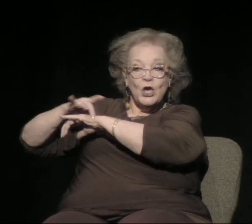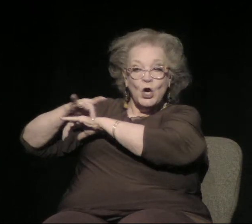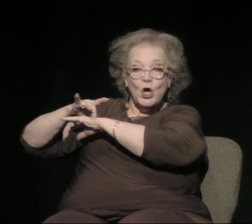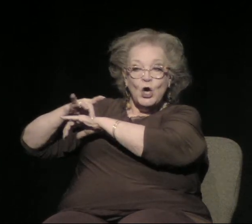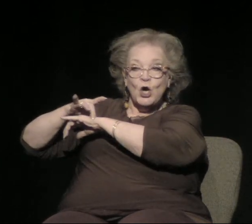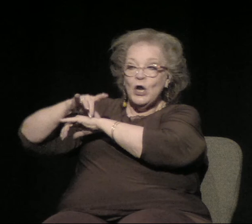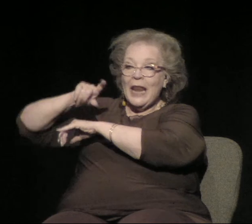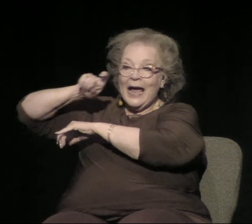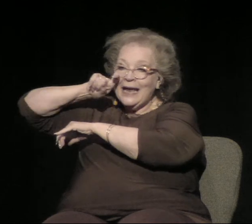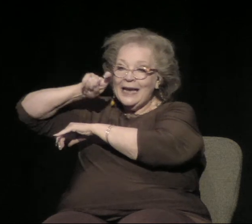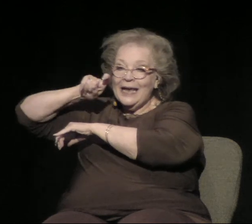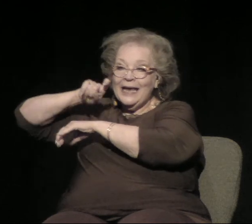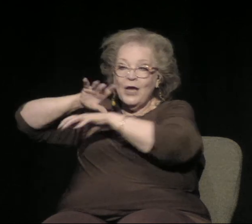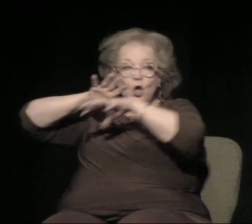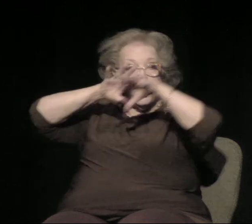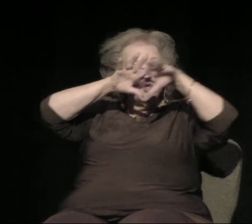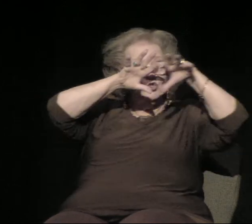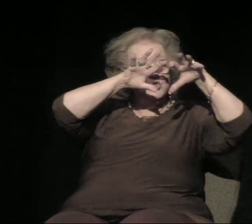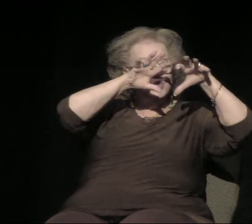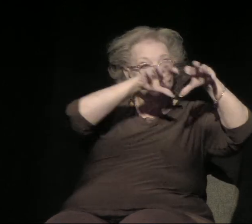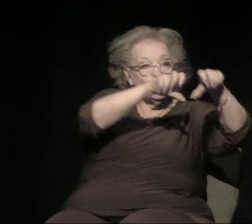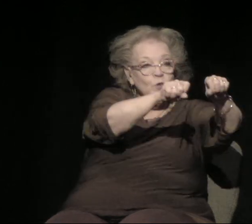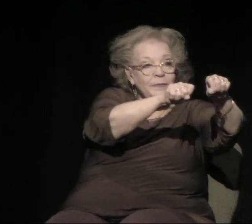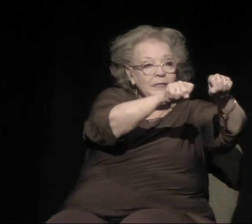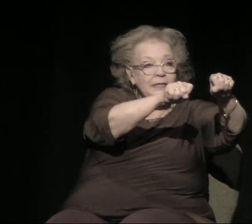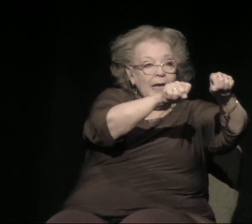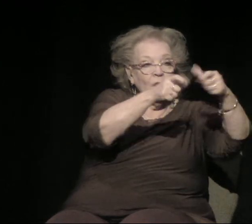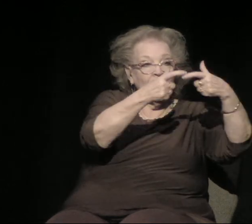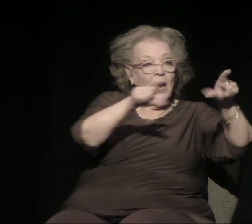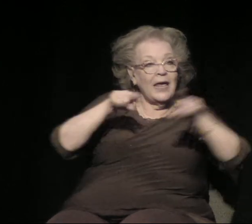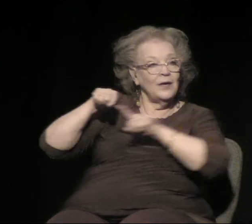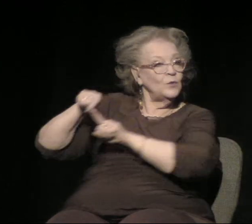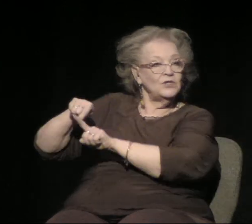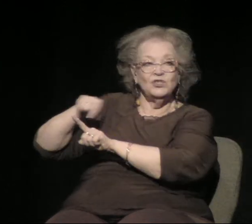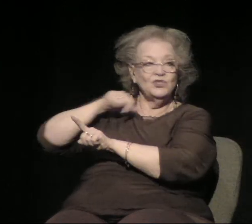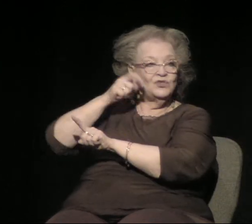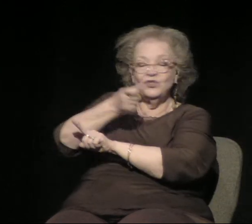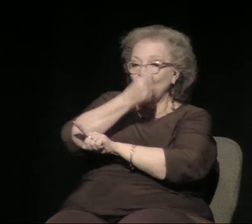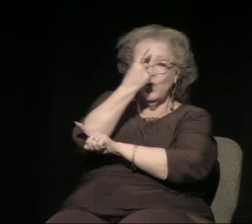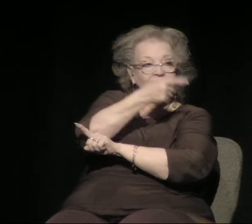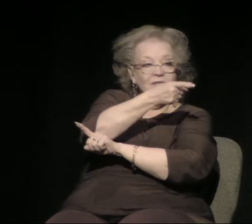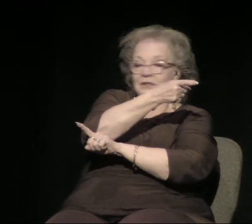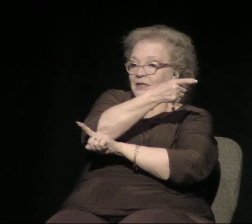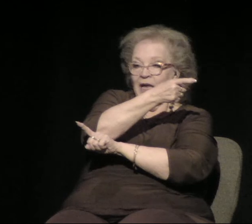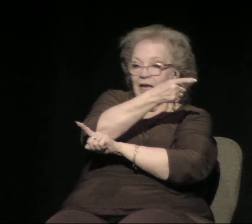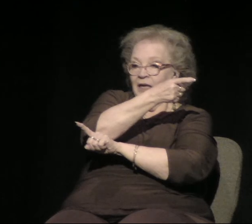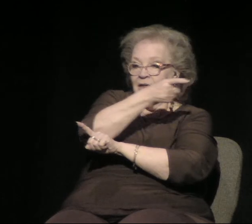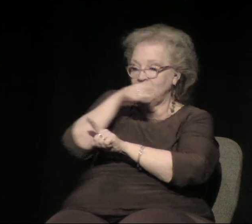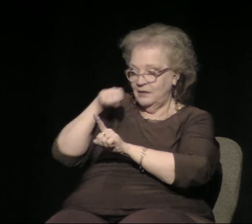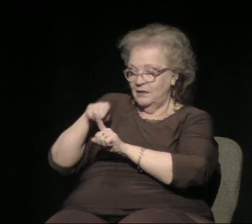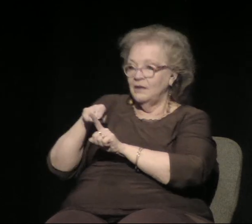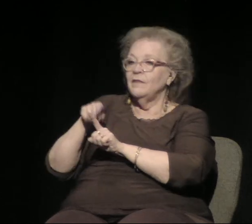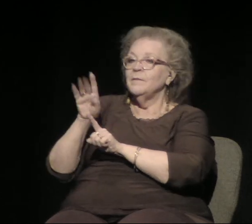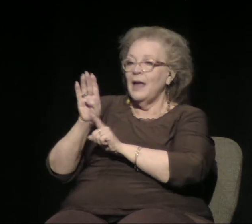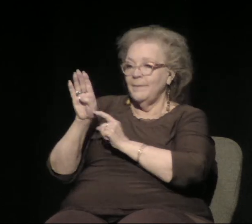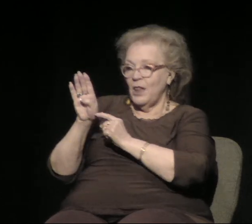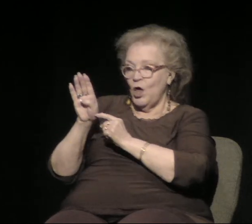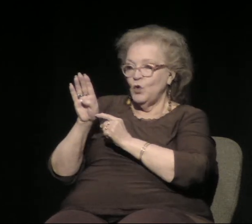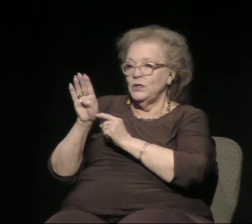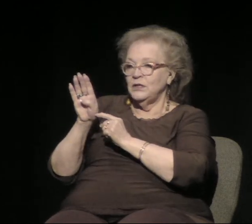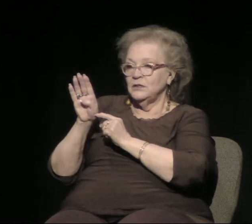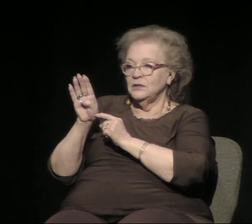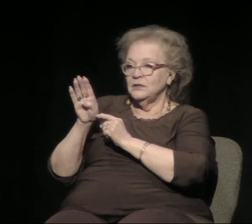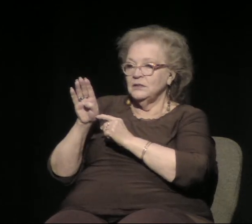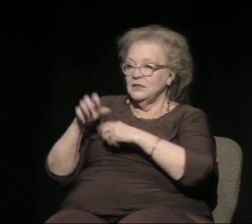an eagle swooping down, a nation whose language you do not understand, the Babylonians, a